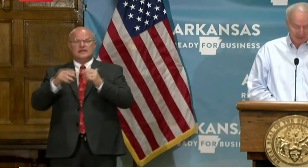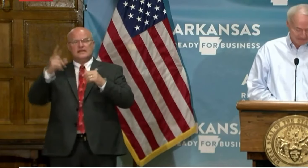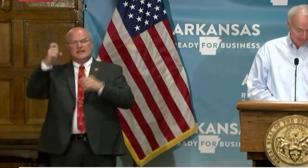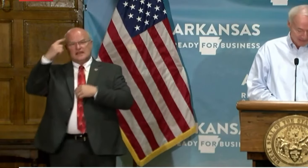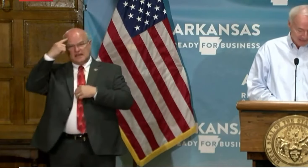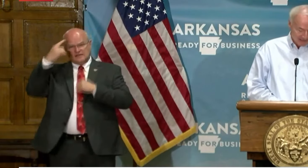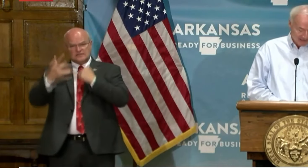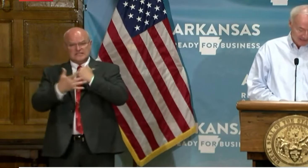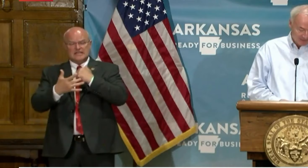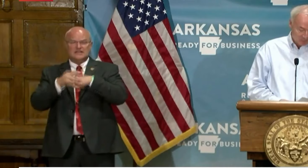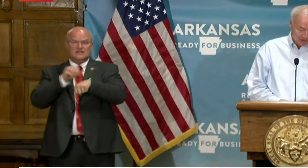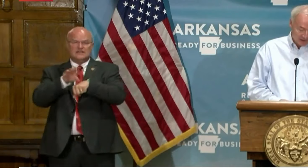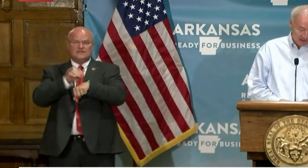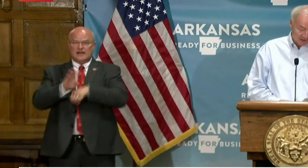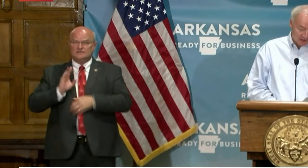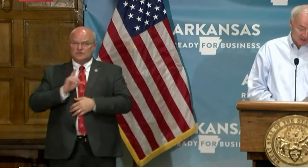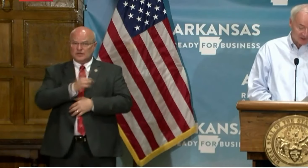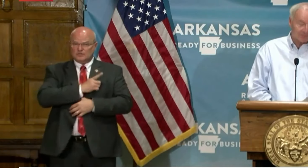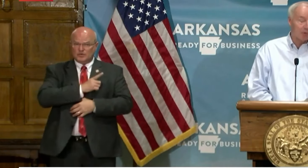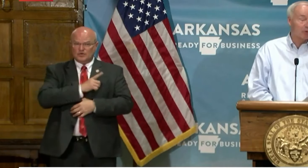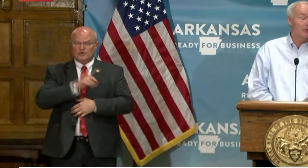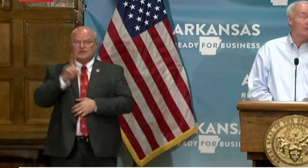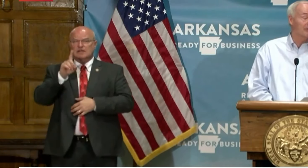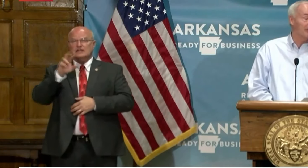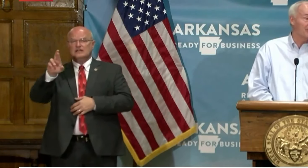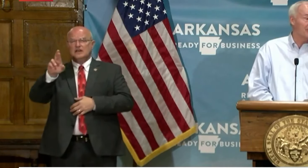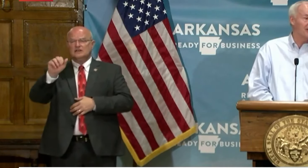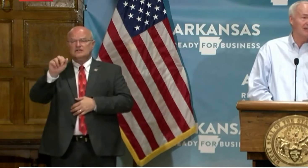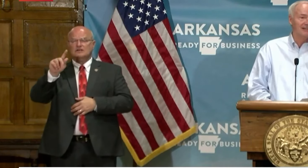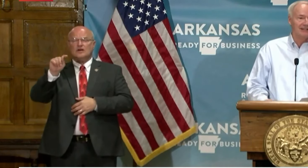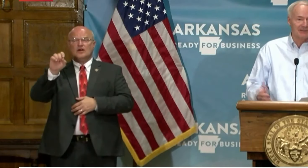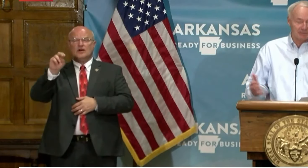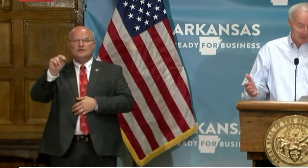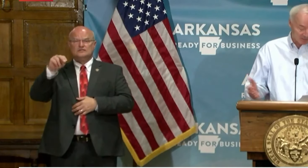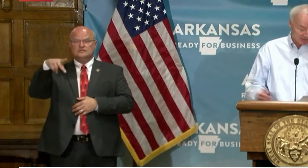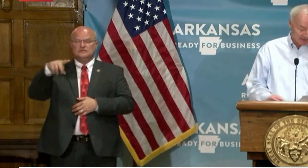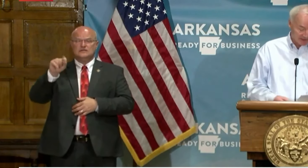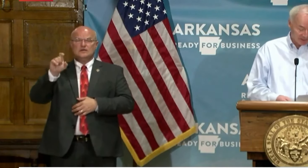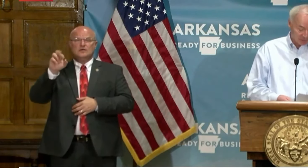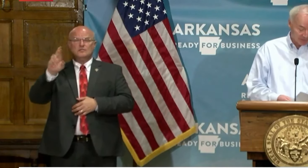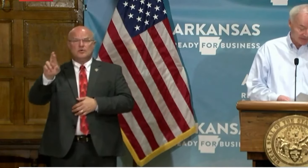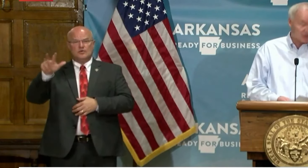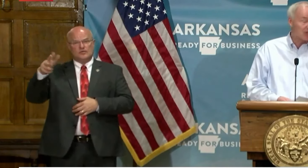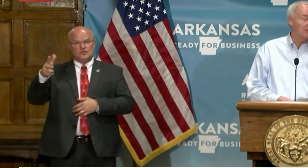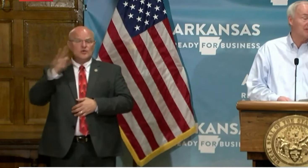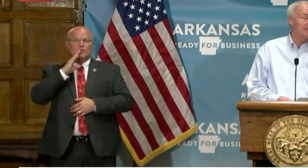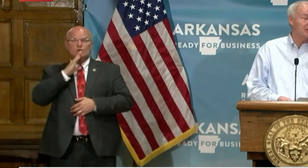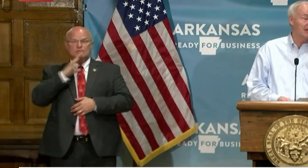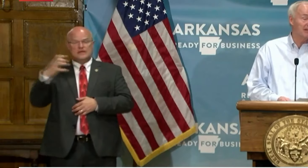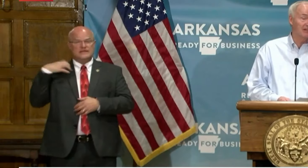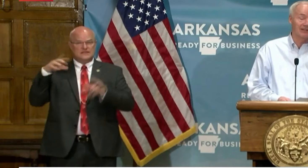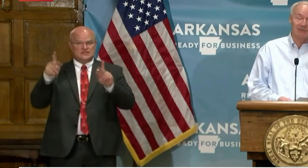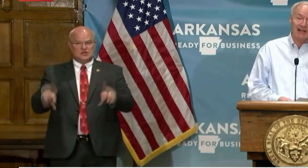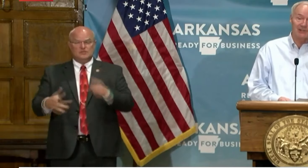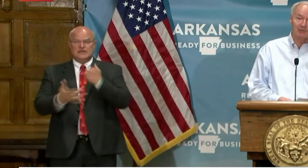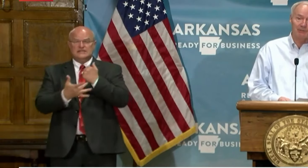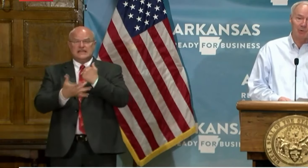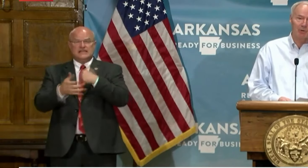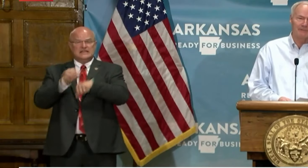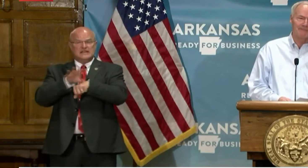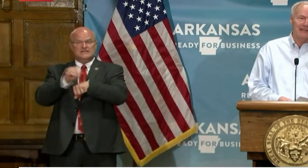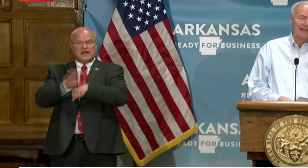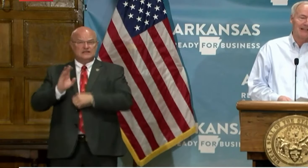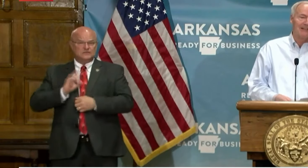Advisory Board in which Dr. Austin Porter III of the Department of Health will be the chairman of this Technical